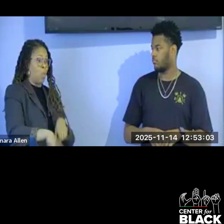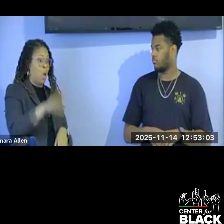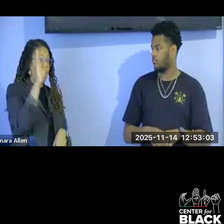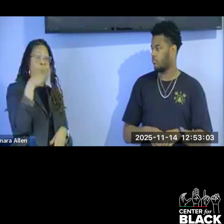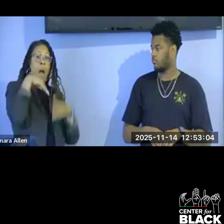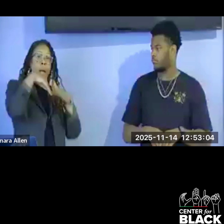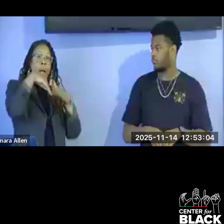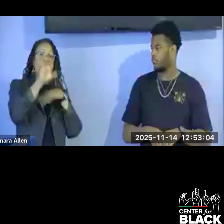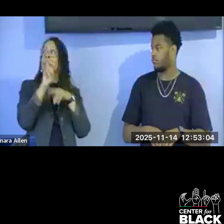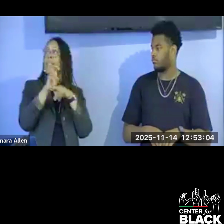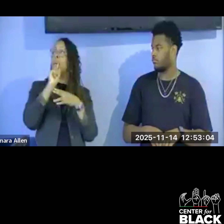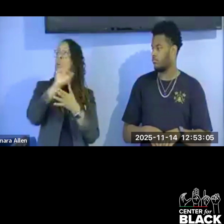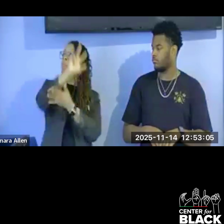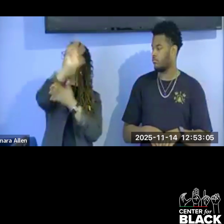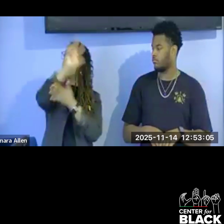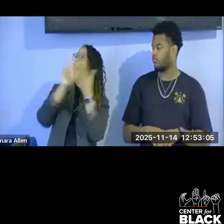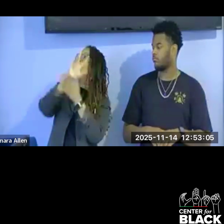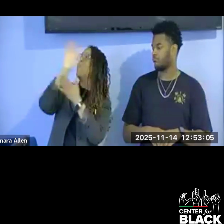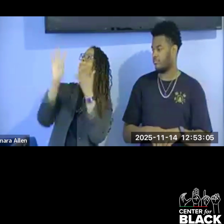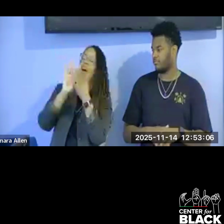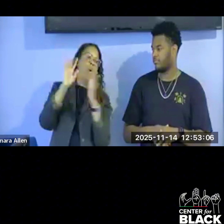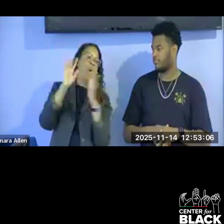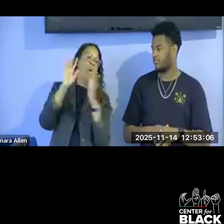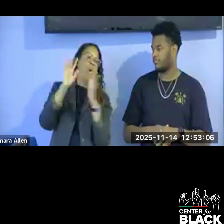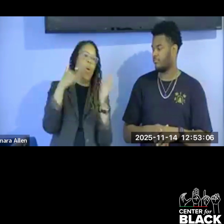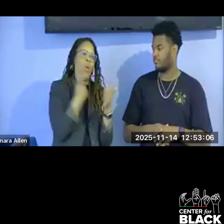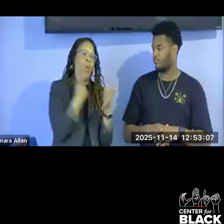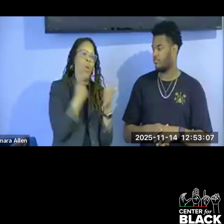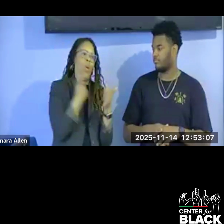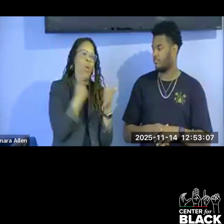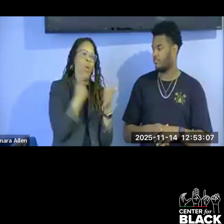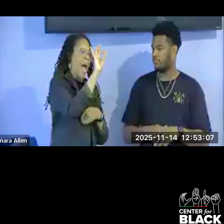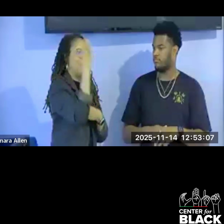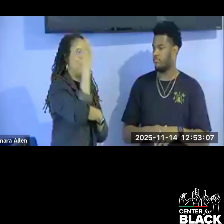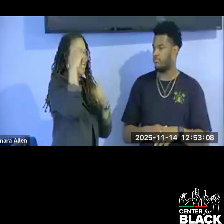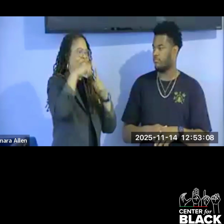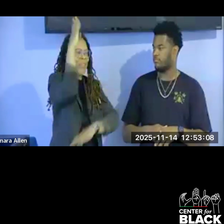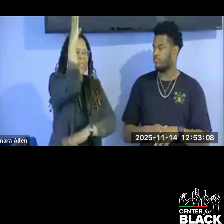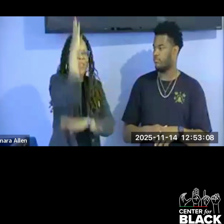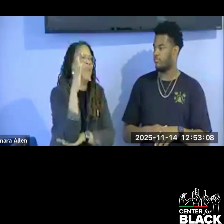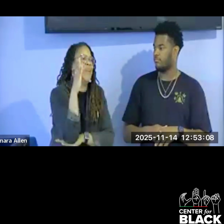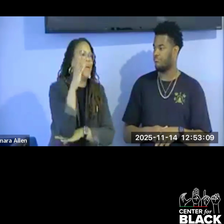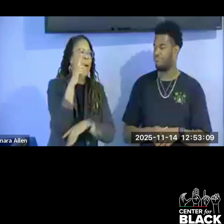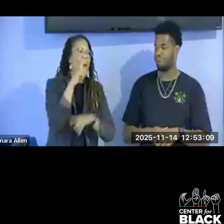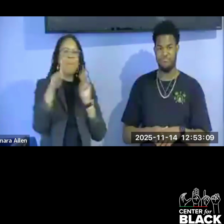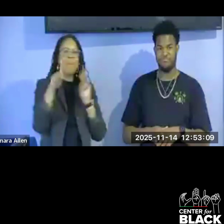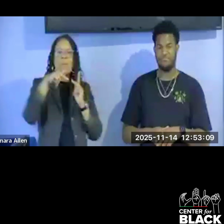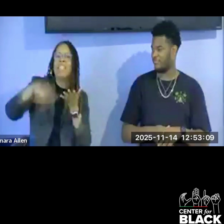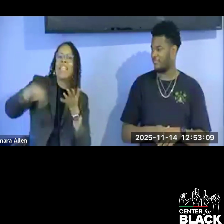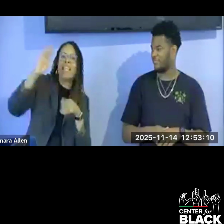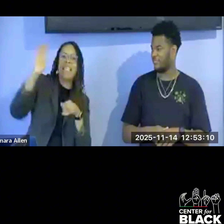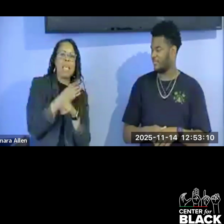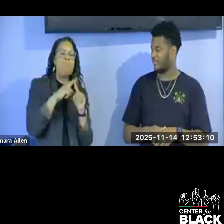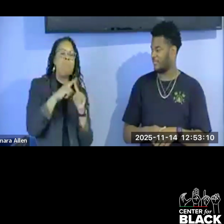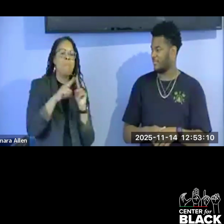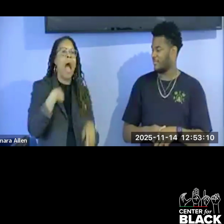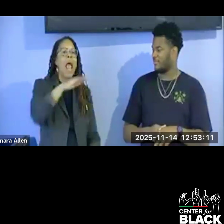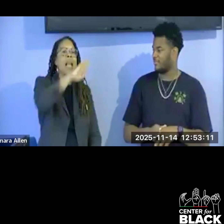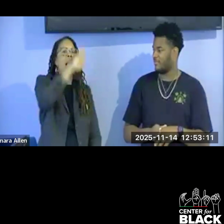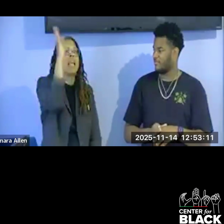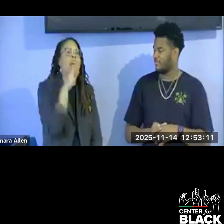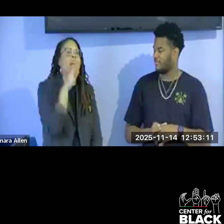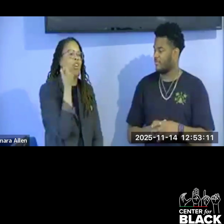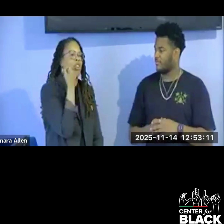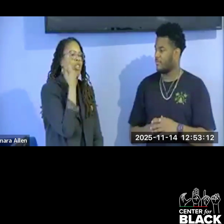information is shared. I went to church growing up. I remember sitting in service for 3 to 4 hours. We love to have an all-day service and people